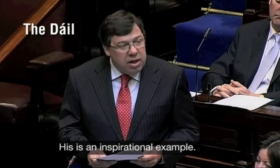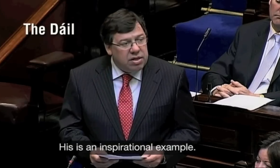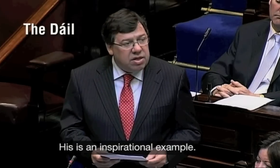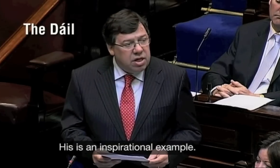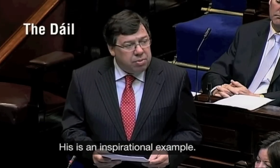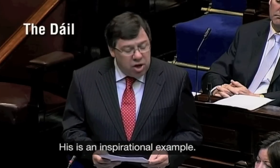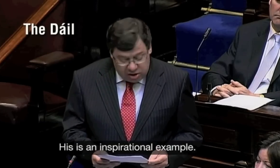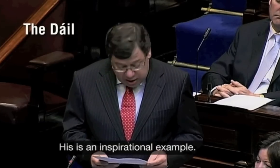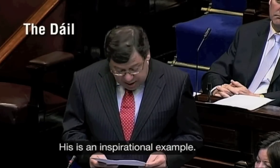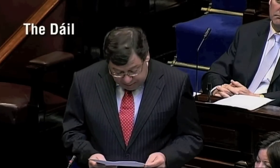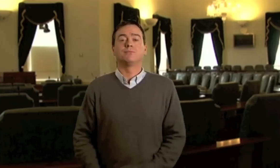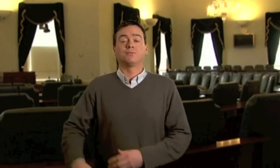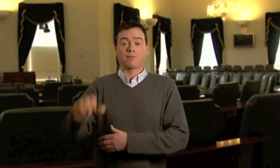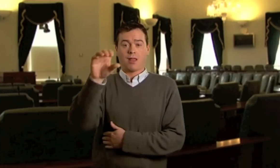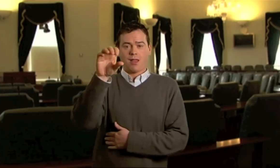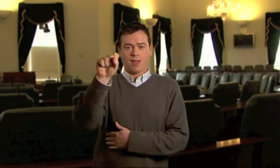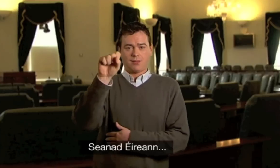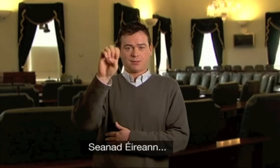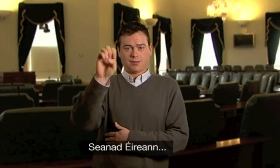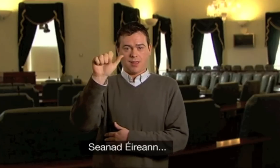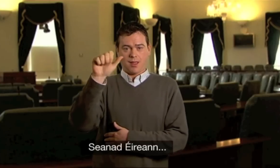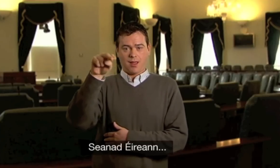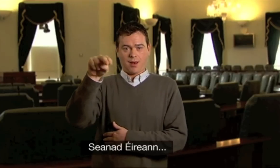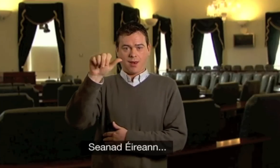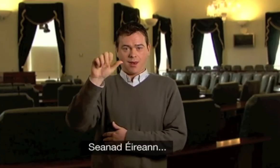His is an inspirational example. Seanad Éireann,